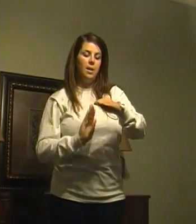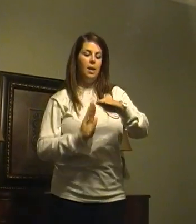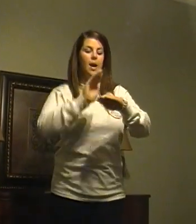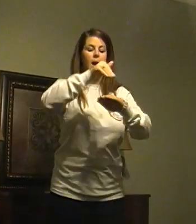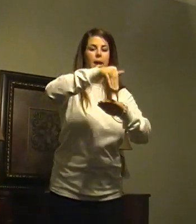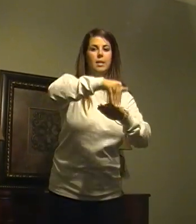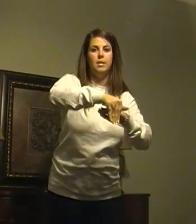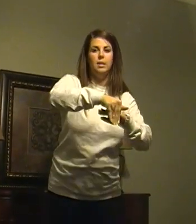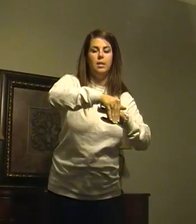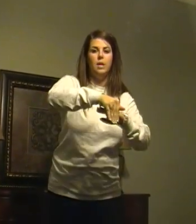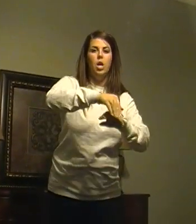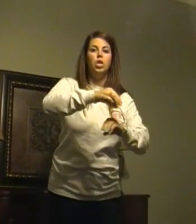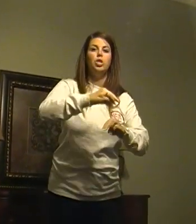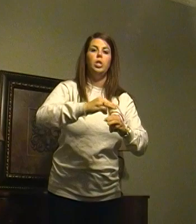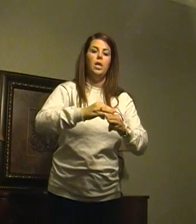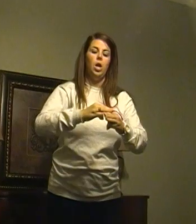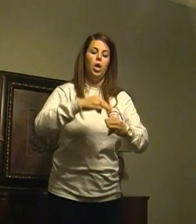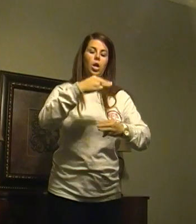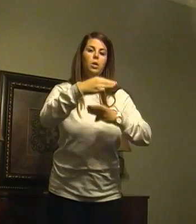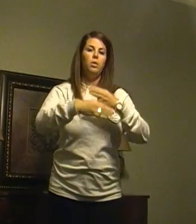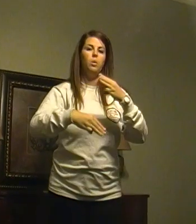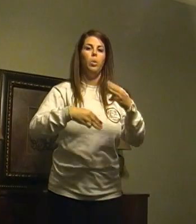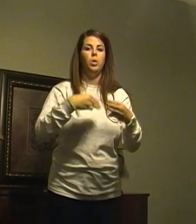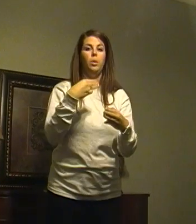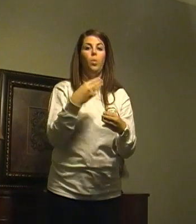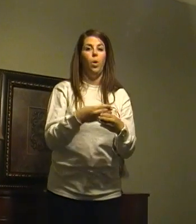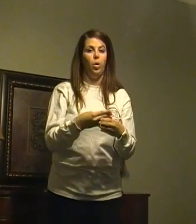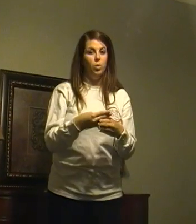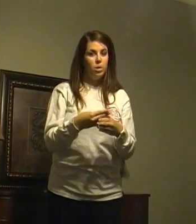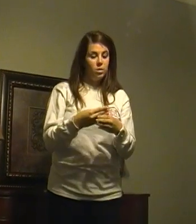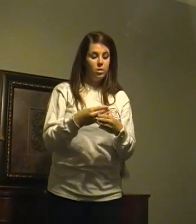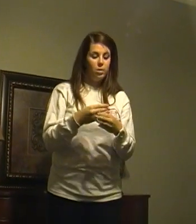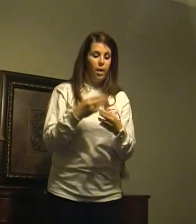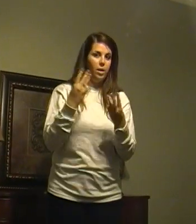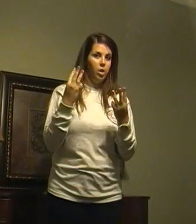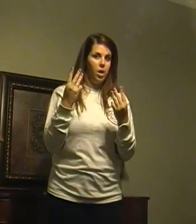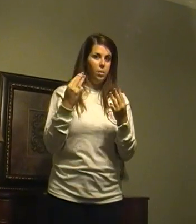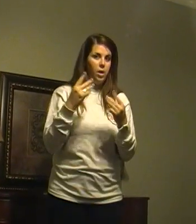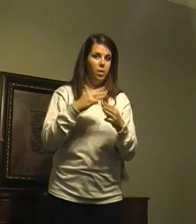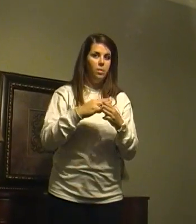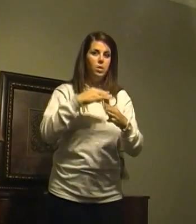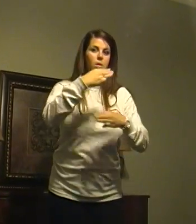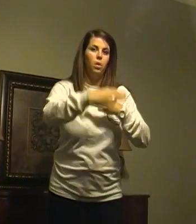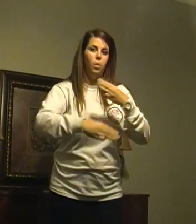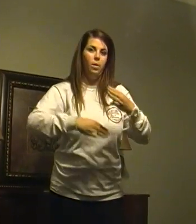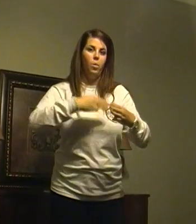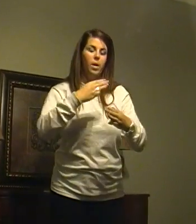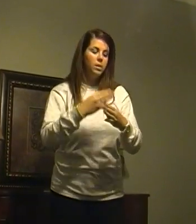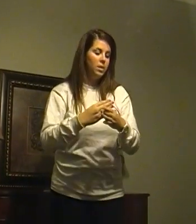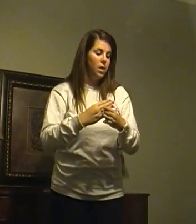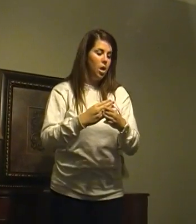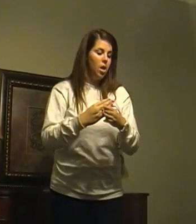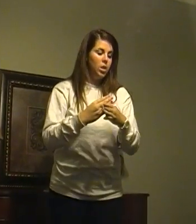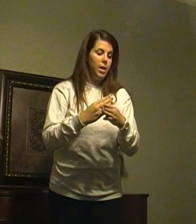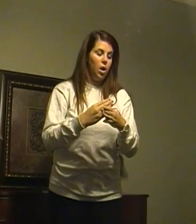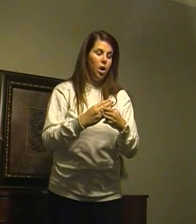the night to the earth. We're doing world. Okay, your W's around once. To the